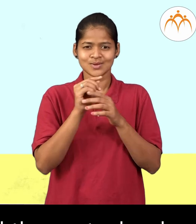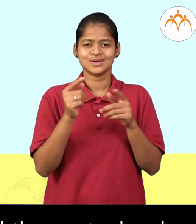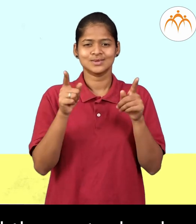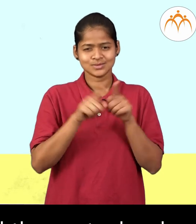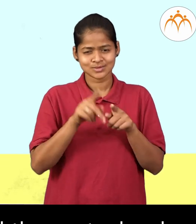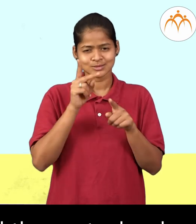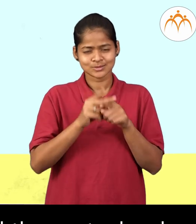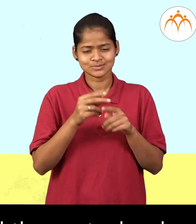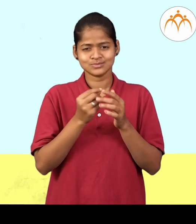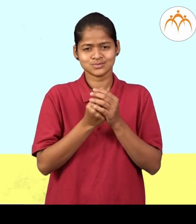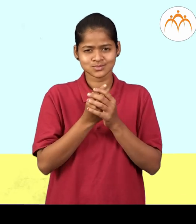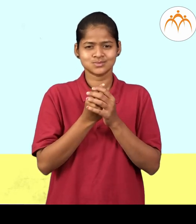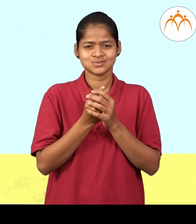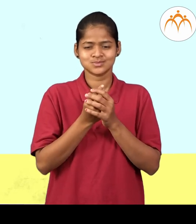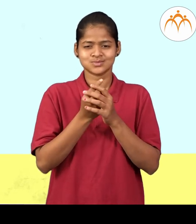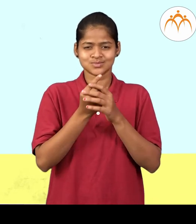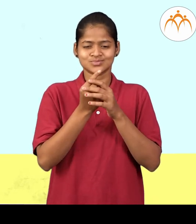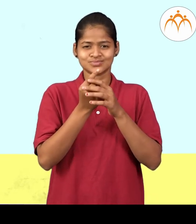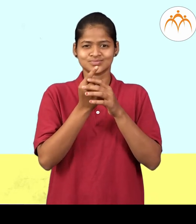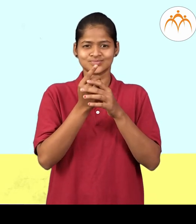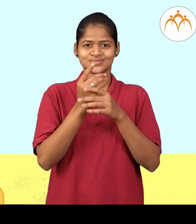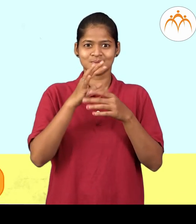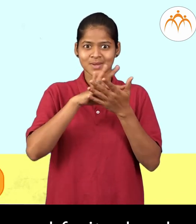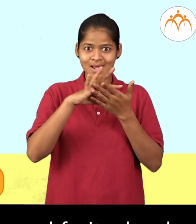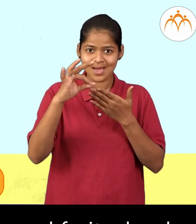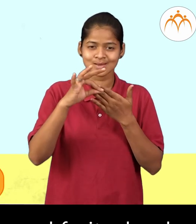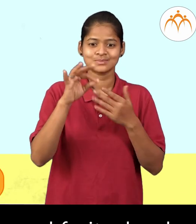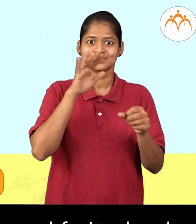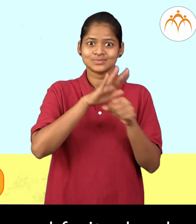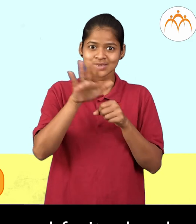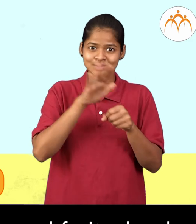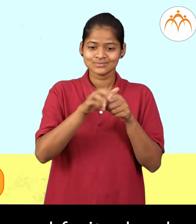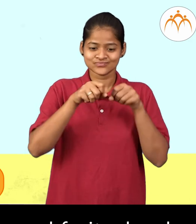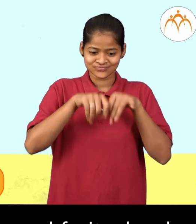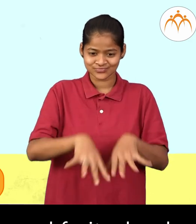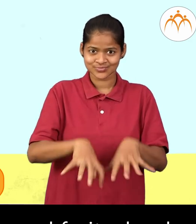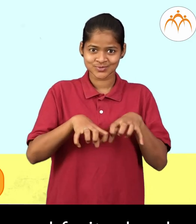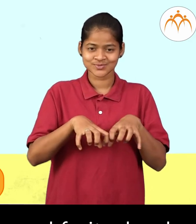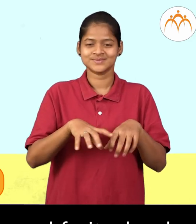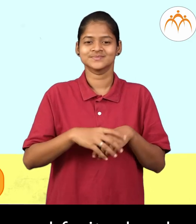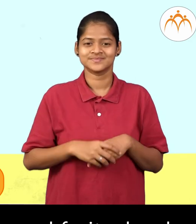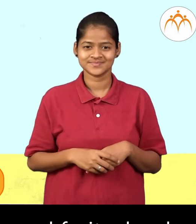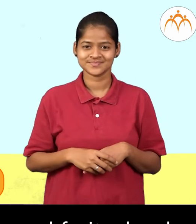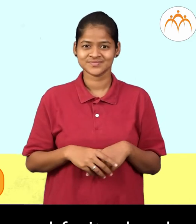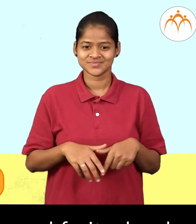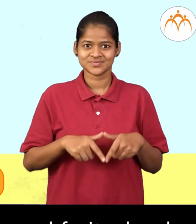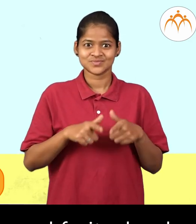develop the leaves appear slowly the branches flowers and fruits